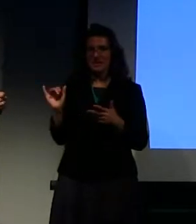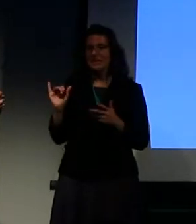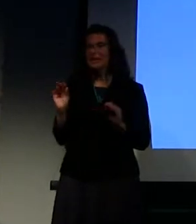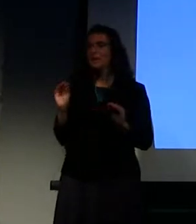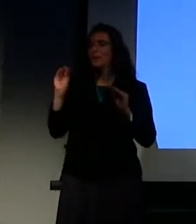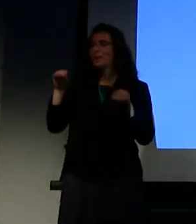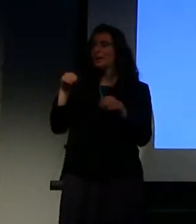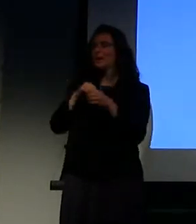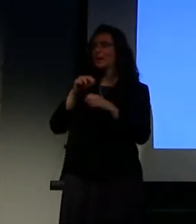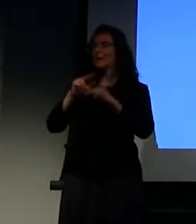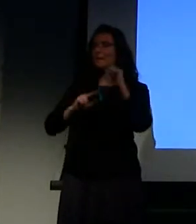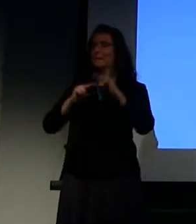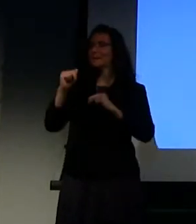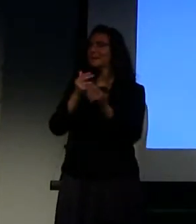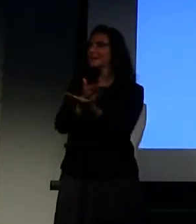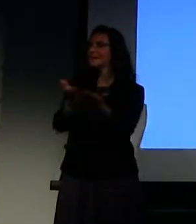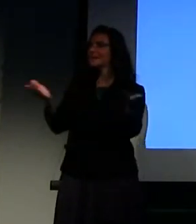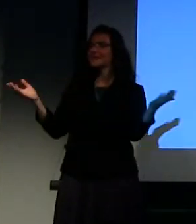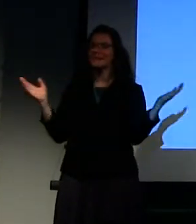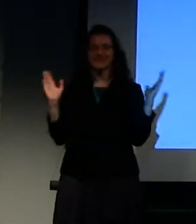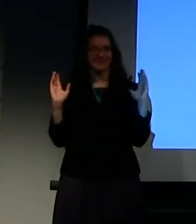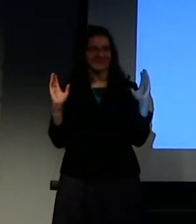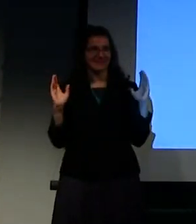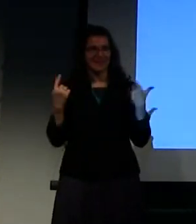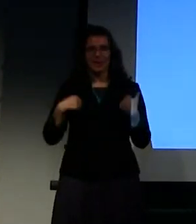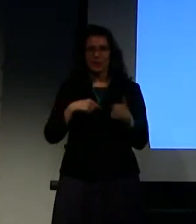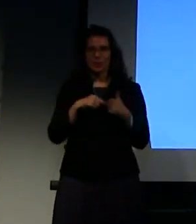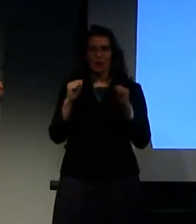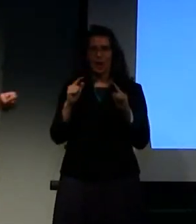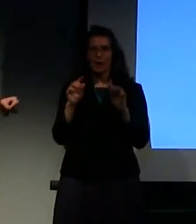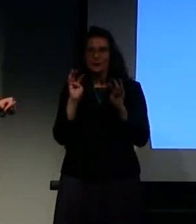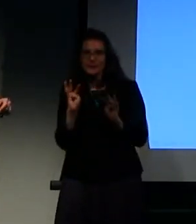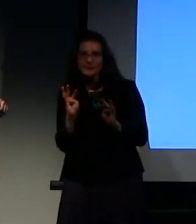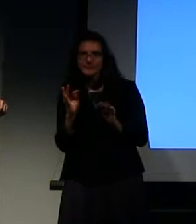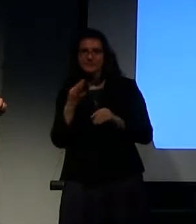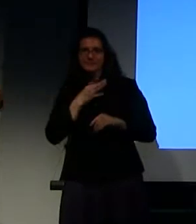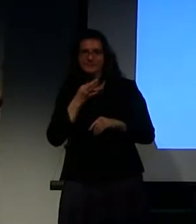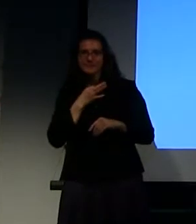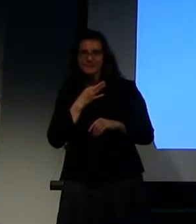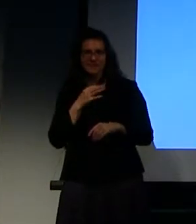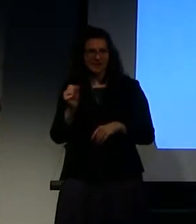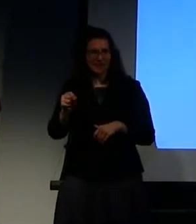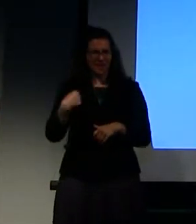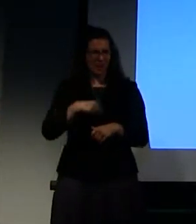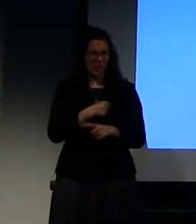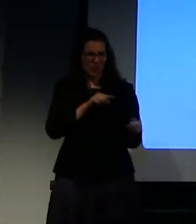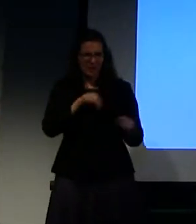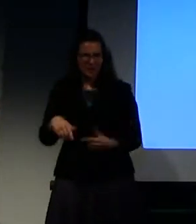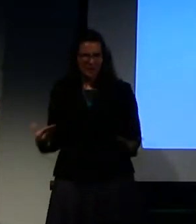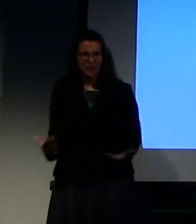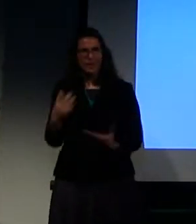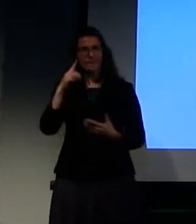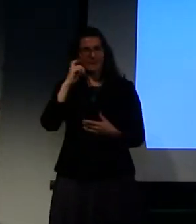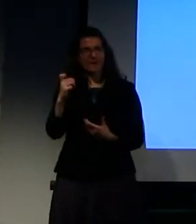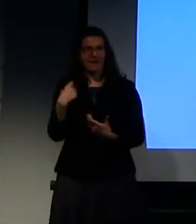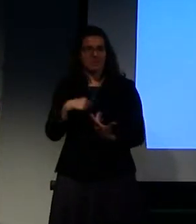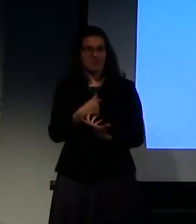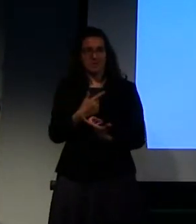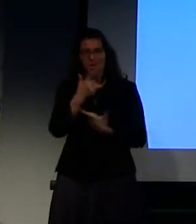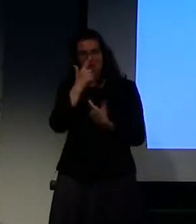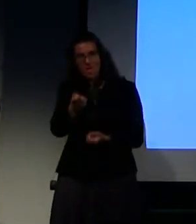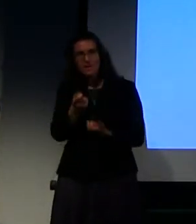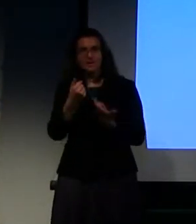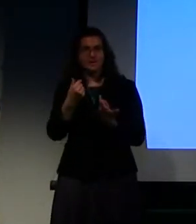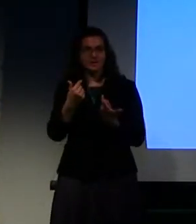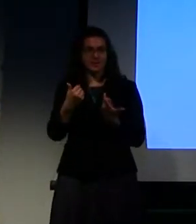it in a building like this, and then we're all, you know, curious and, We come here because we're interested Yeah. and we have